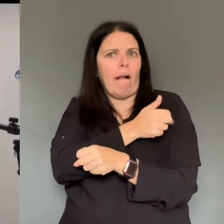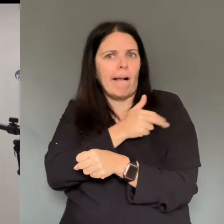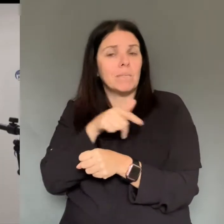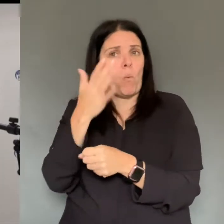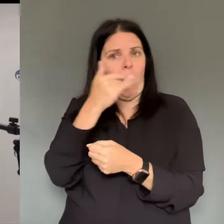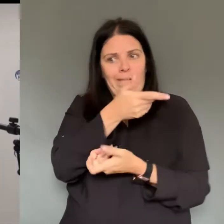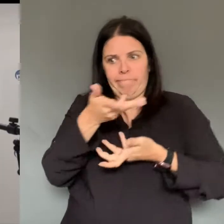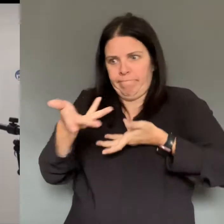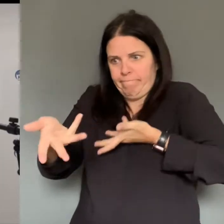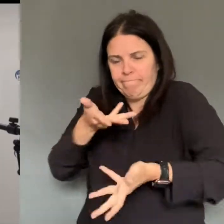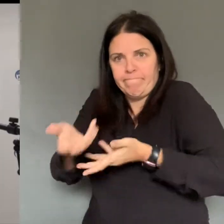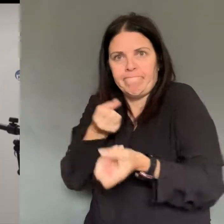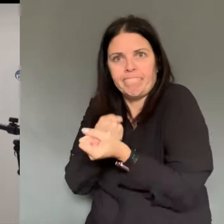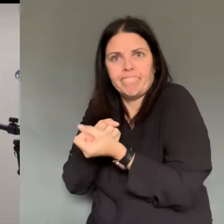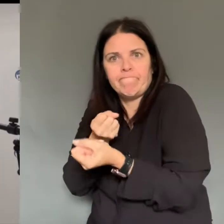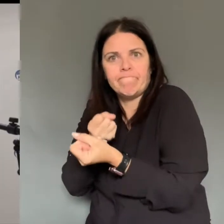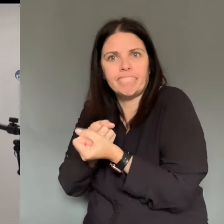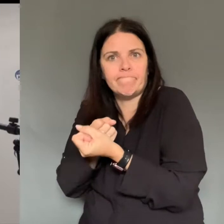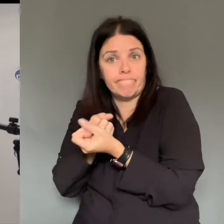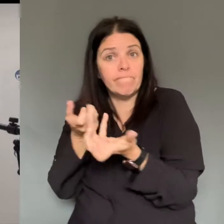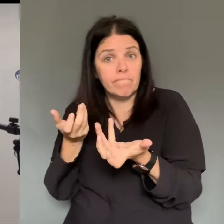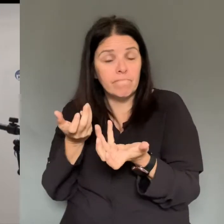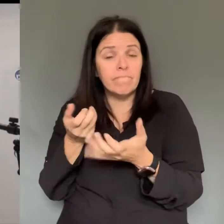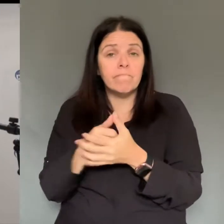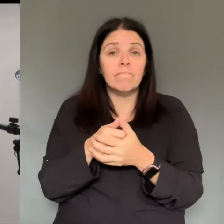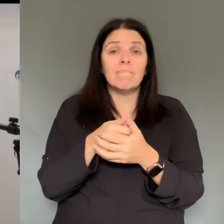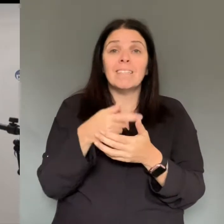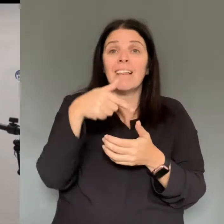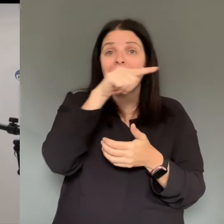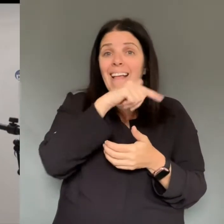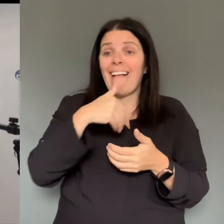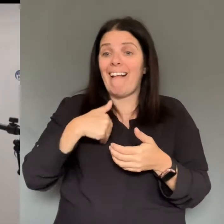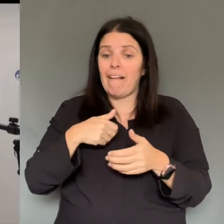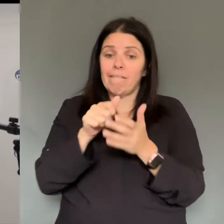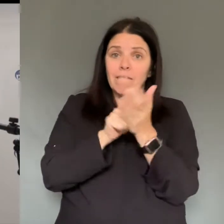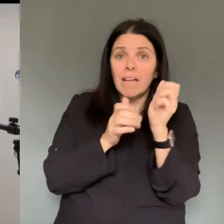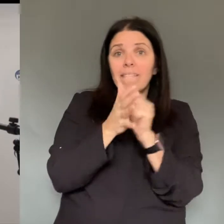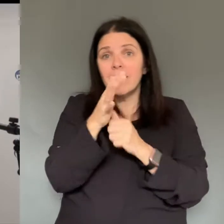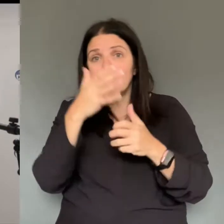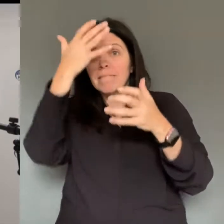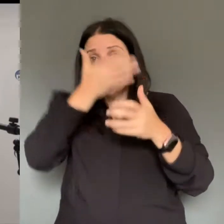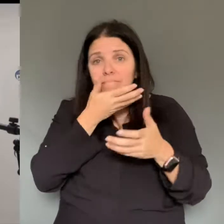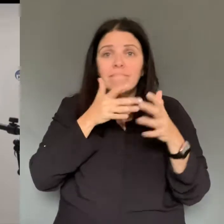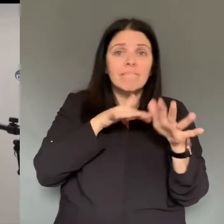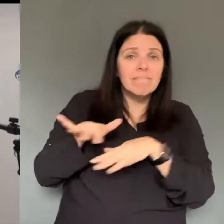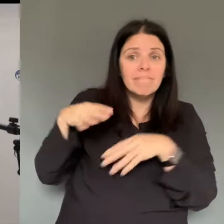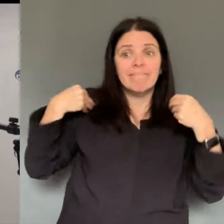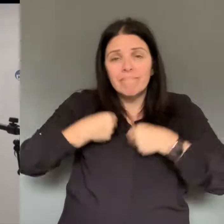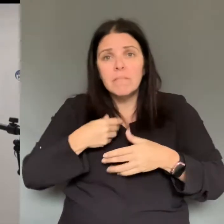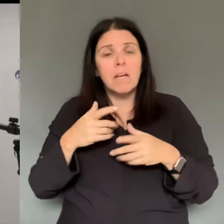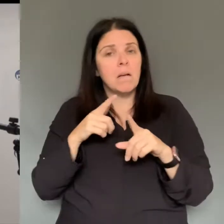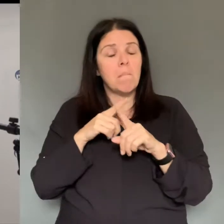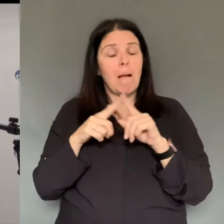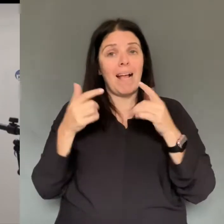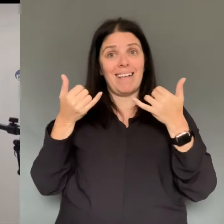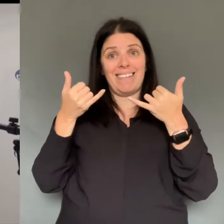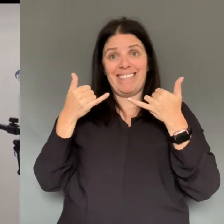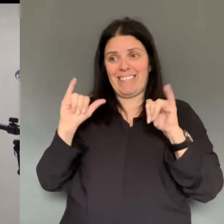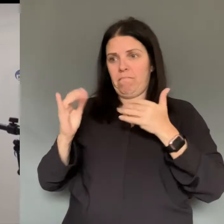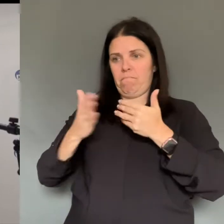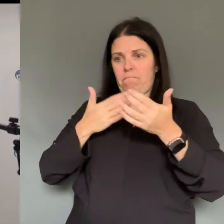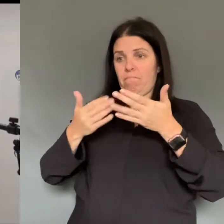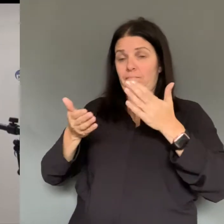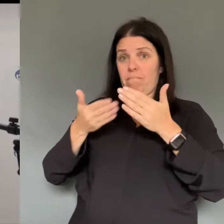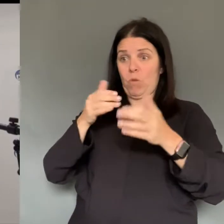it can have two effects. One is they can spread it to other people in the hospital, which is a problem, and the